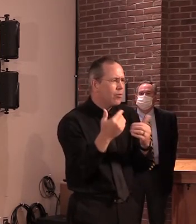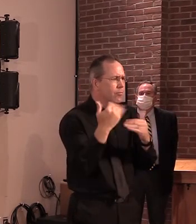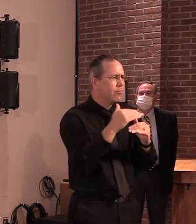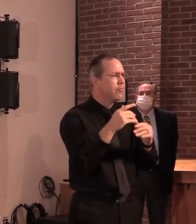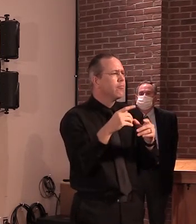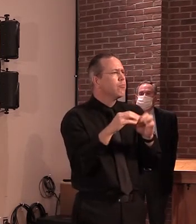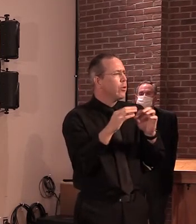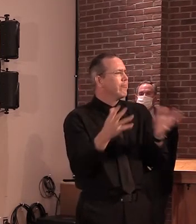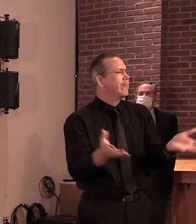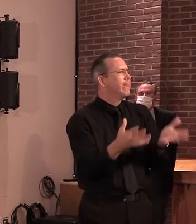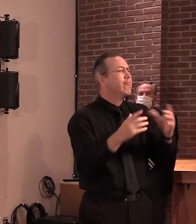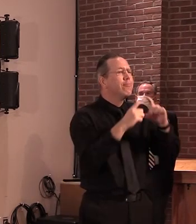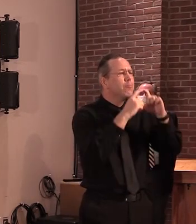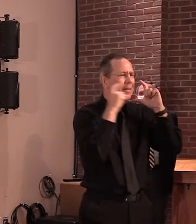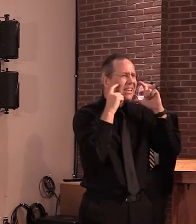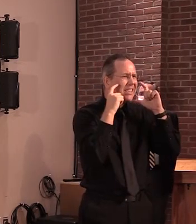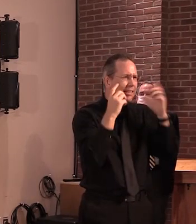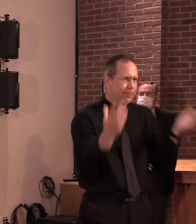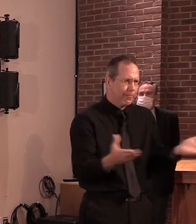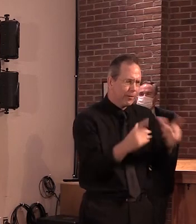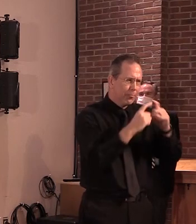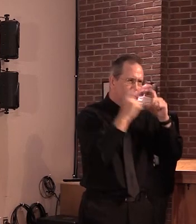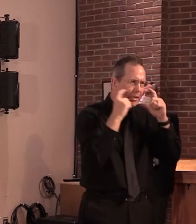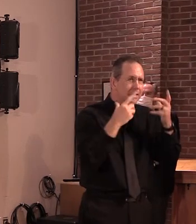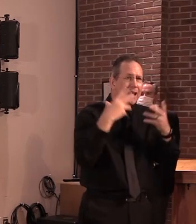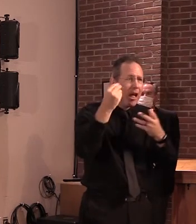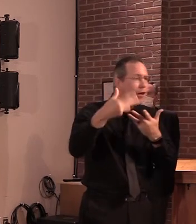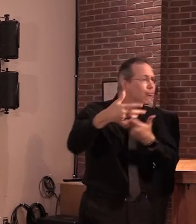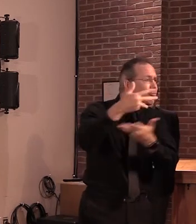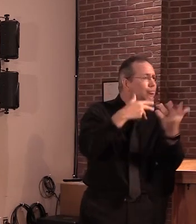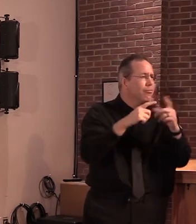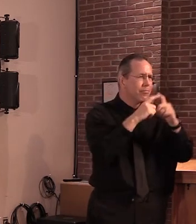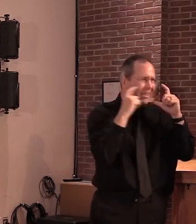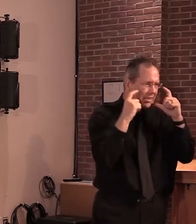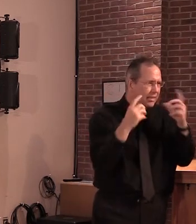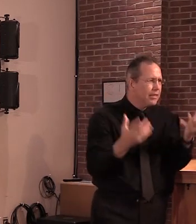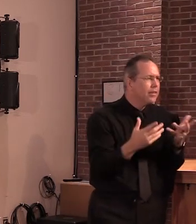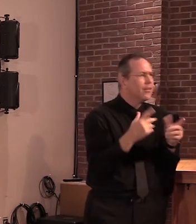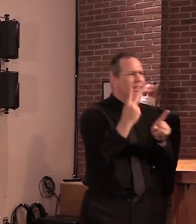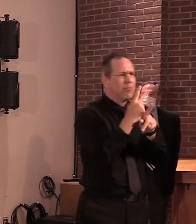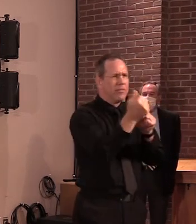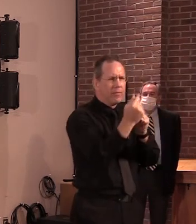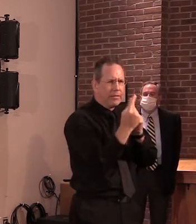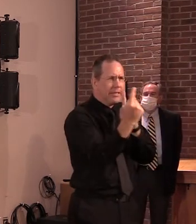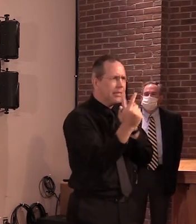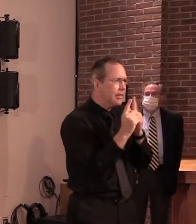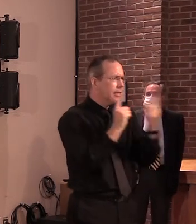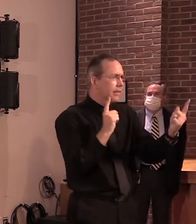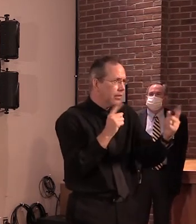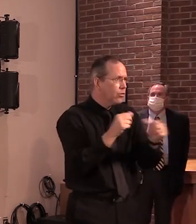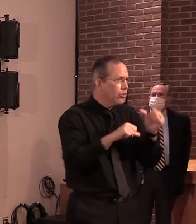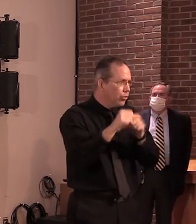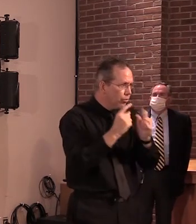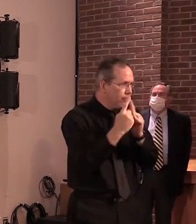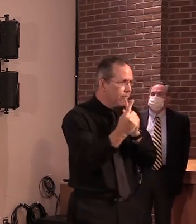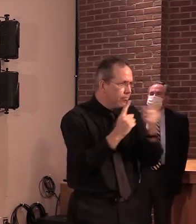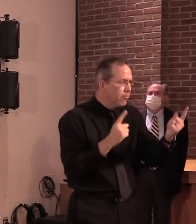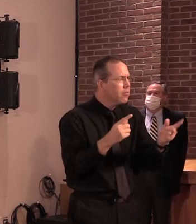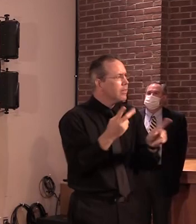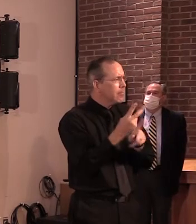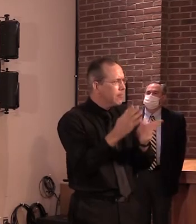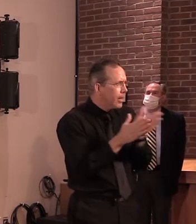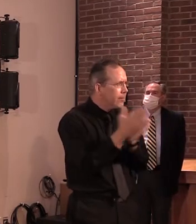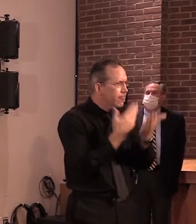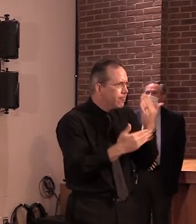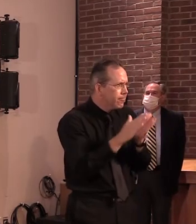social distance from others not in our household, washing hands frequently, and staying home and away from others when